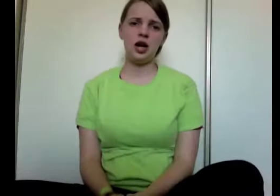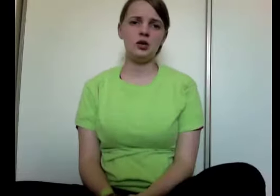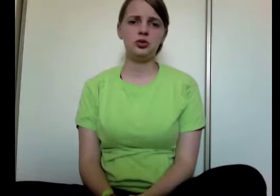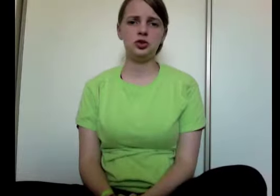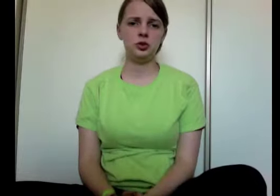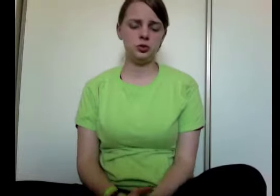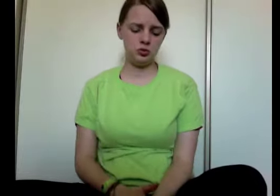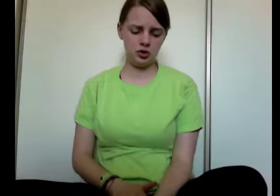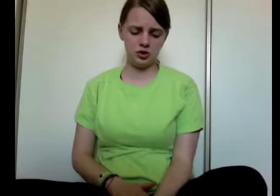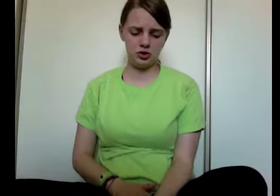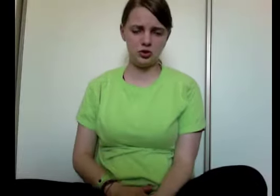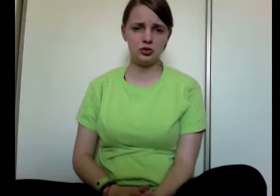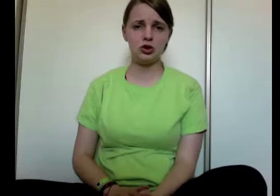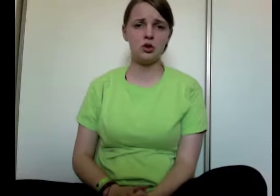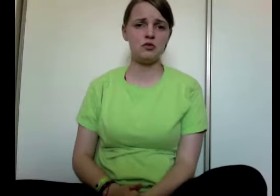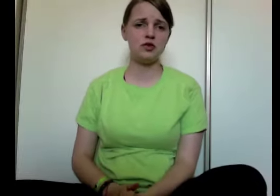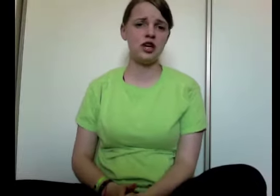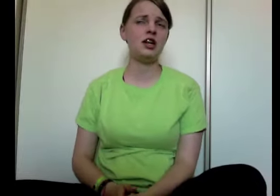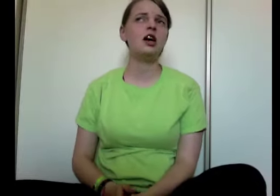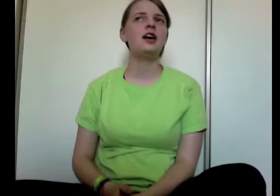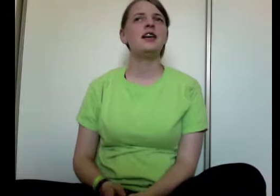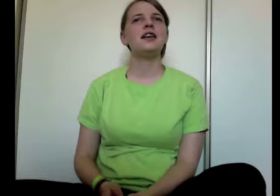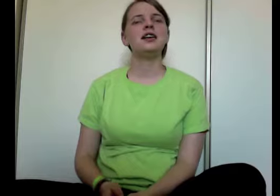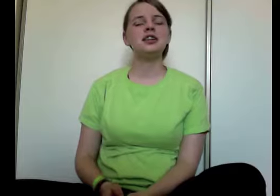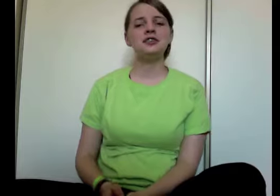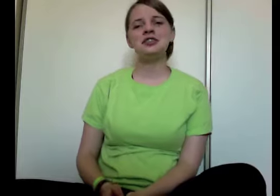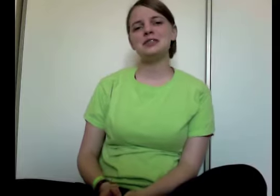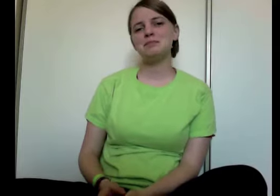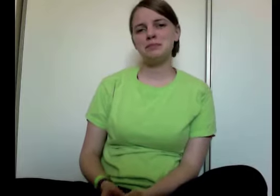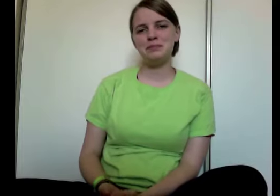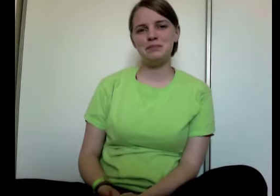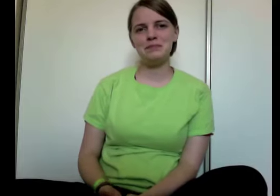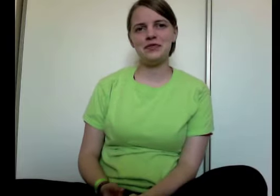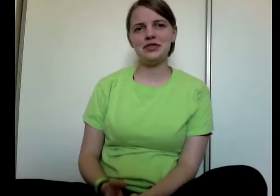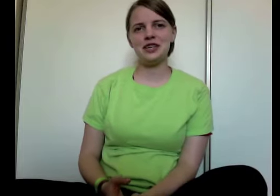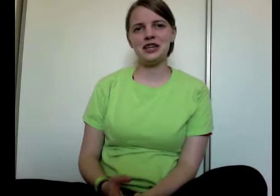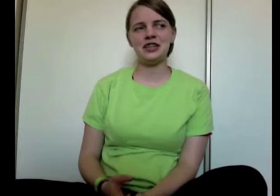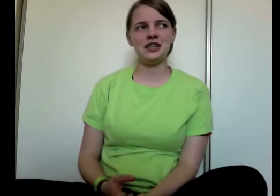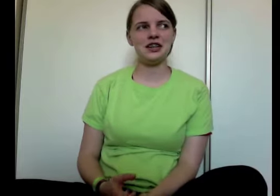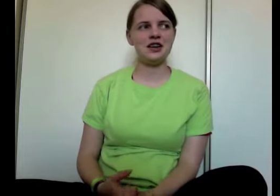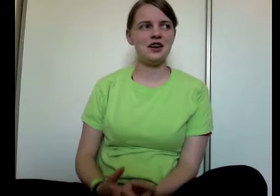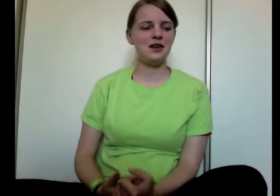how to do slow fade. Here's the sad thing.